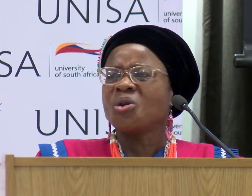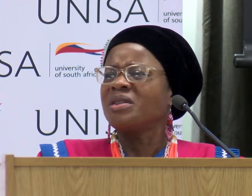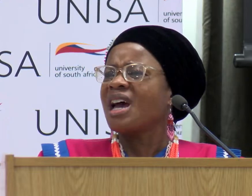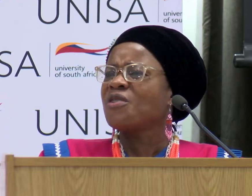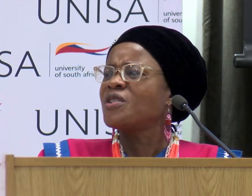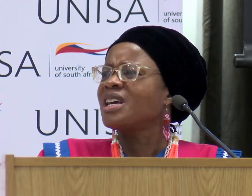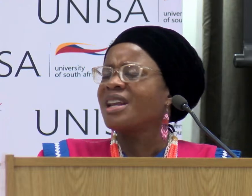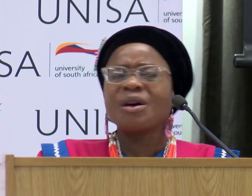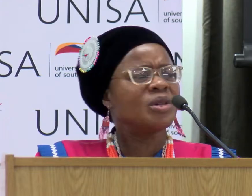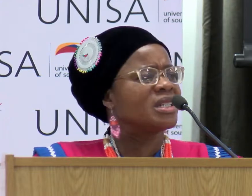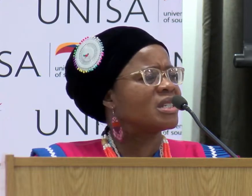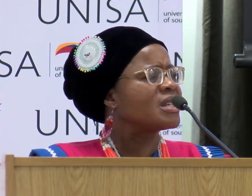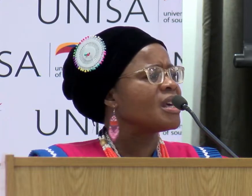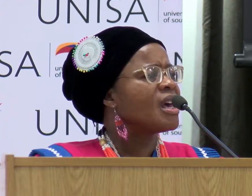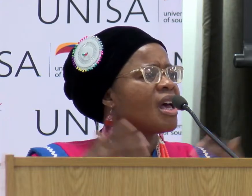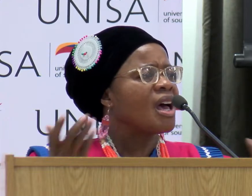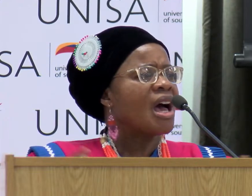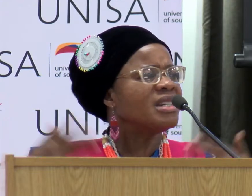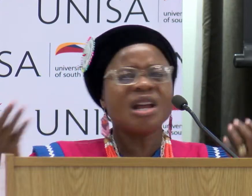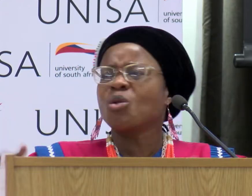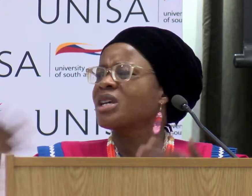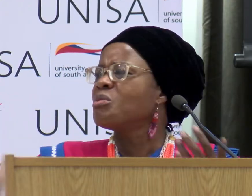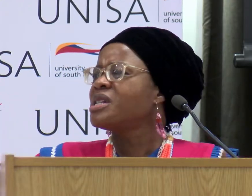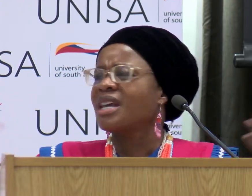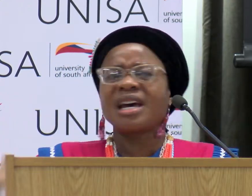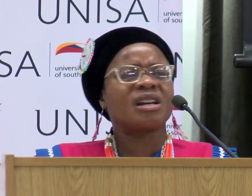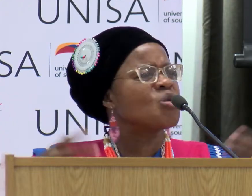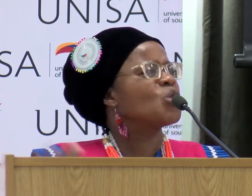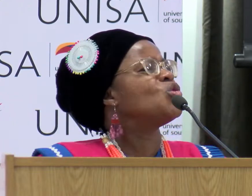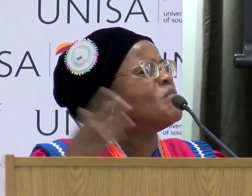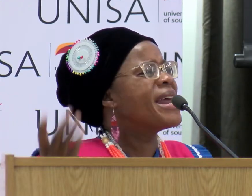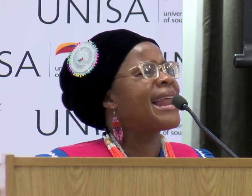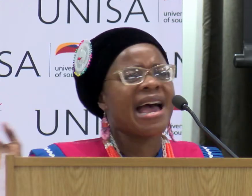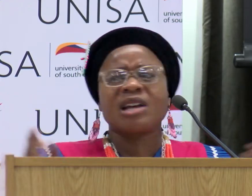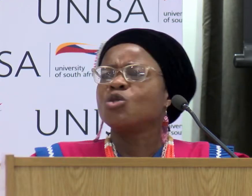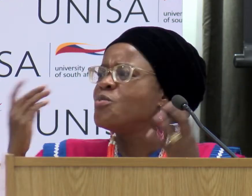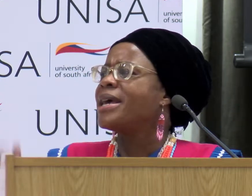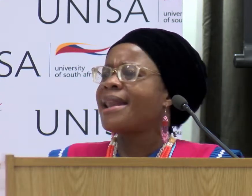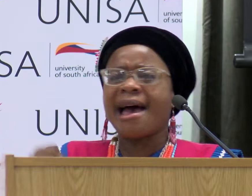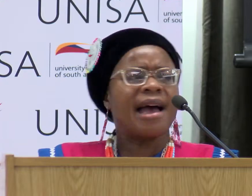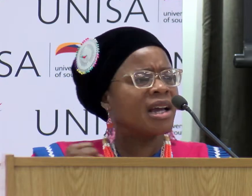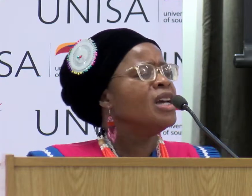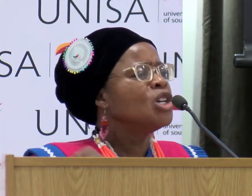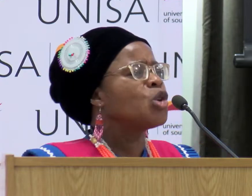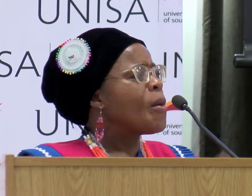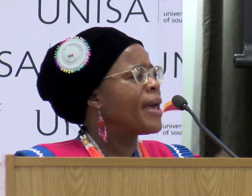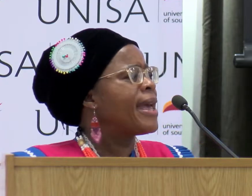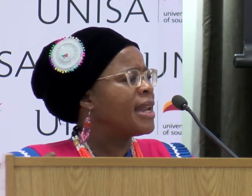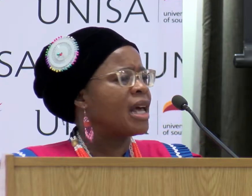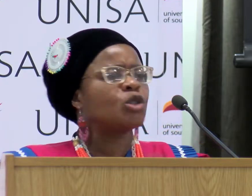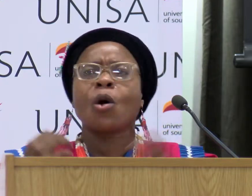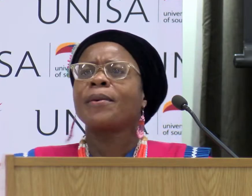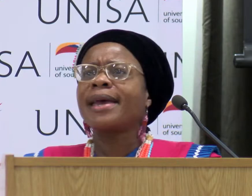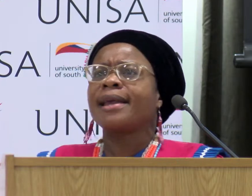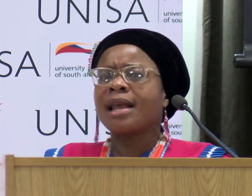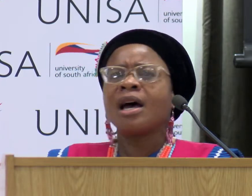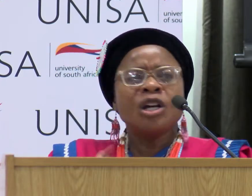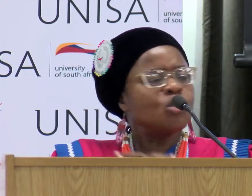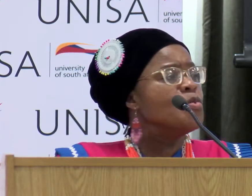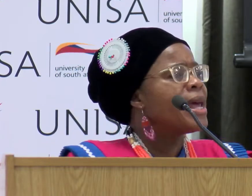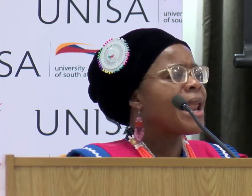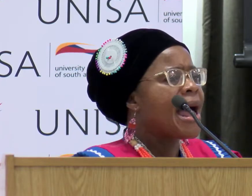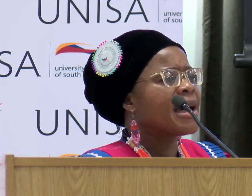dumelang. You know, the African languages, I didn't know how to dumelang, dumelang,